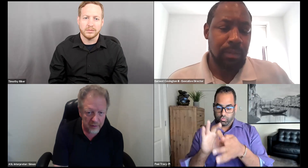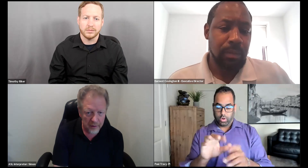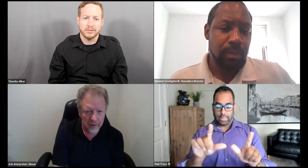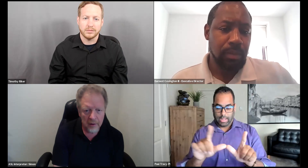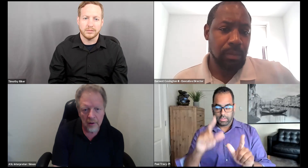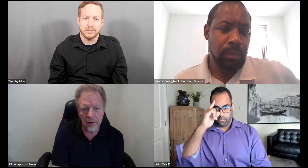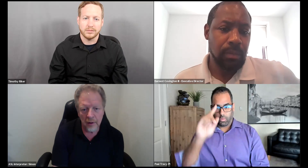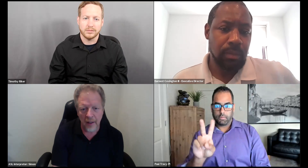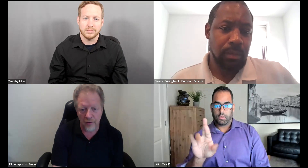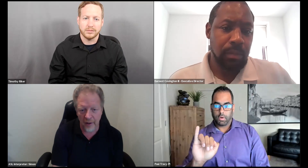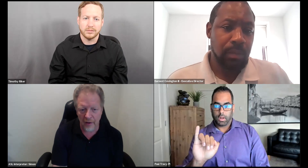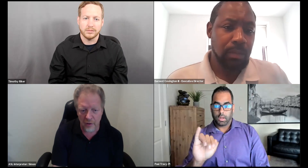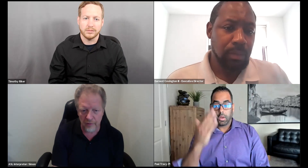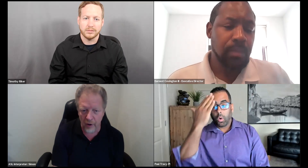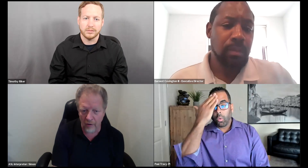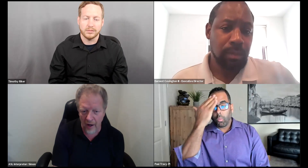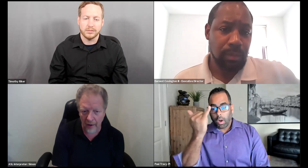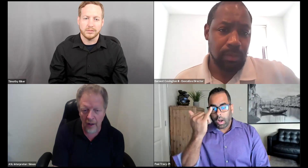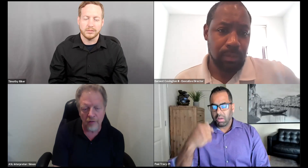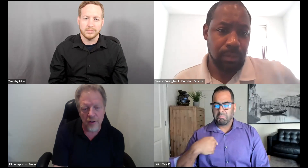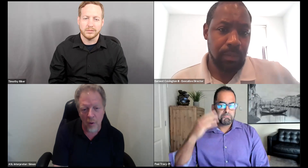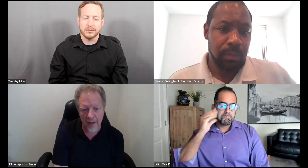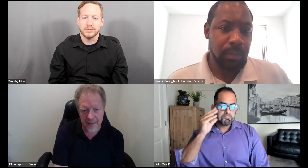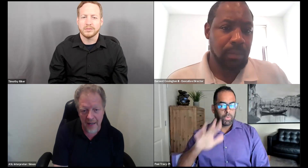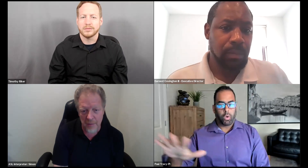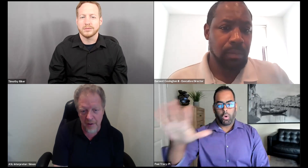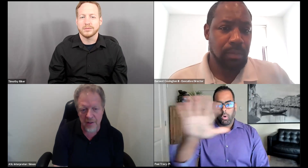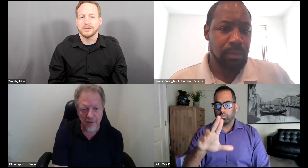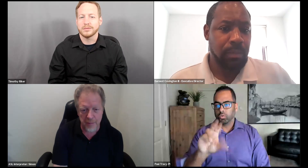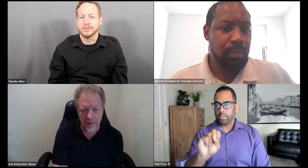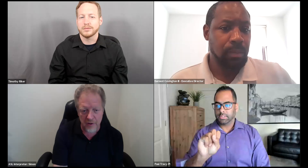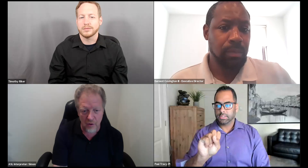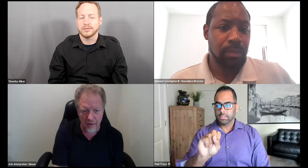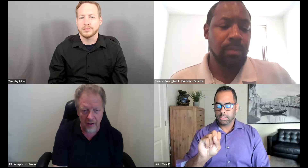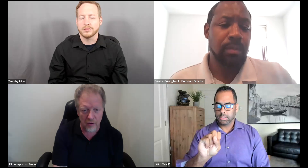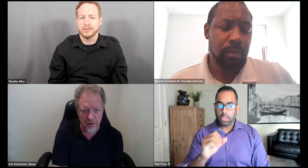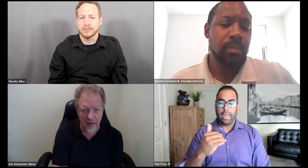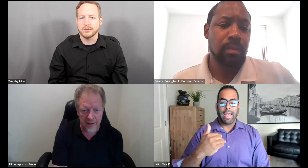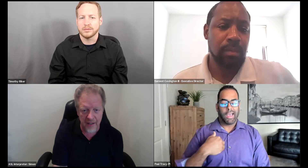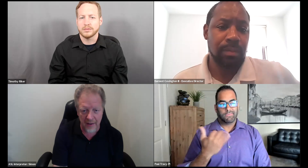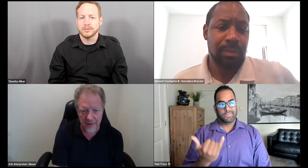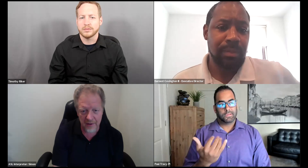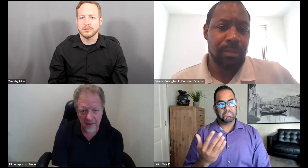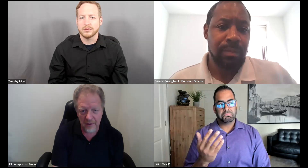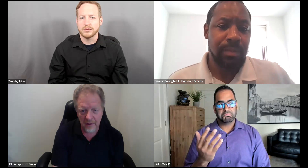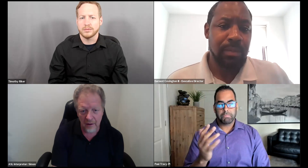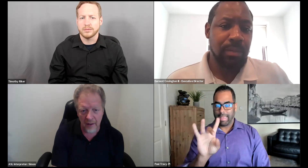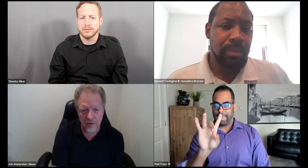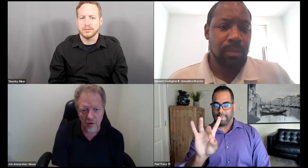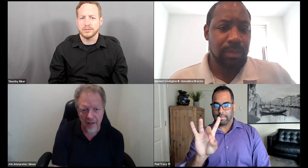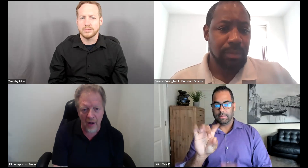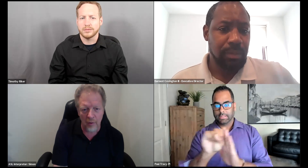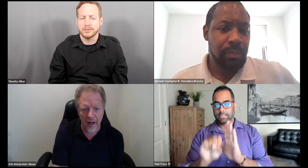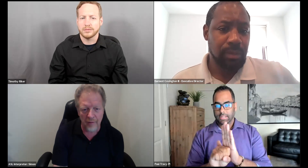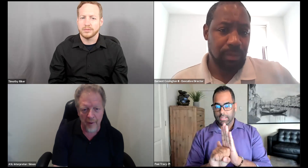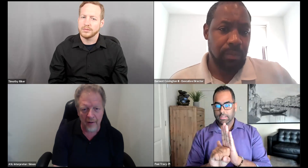licensure that's related to VRI. And the reason why I say that is because I've experienced this already across the United States. Okay, so